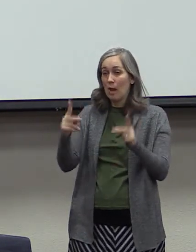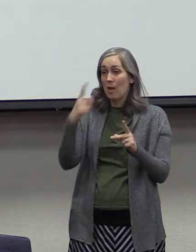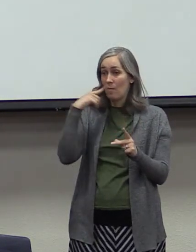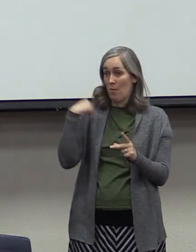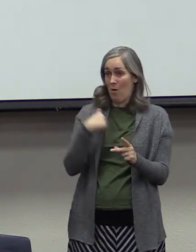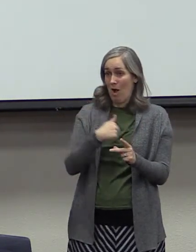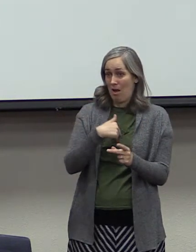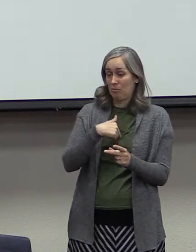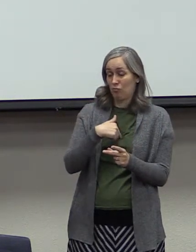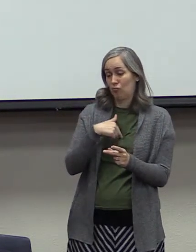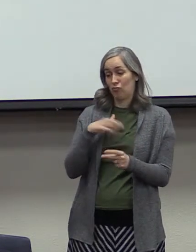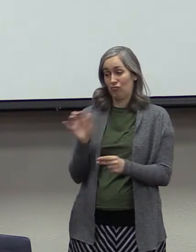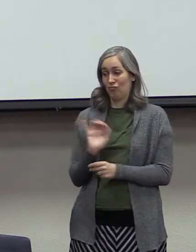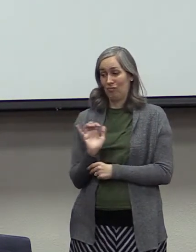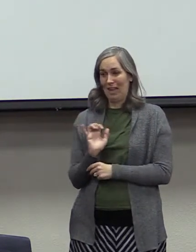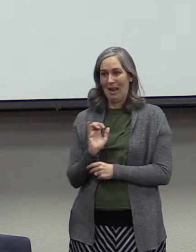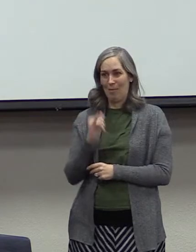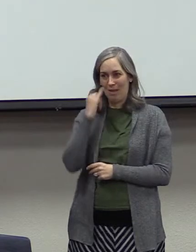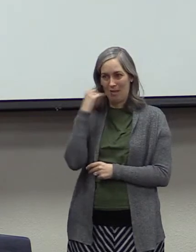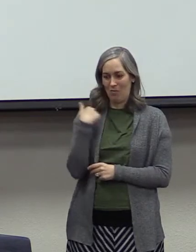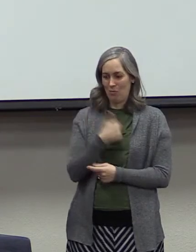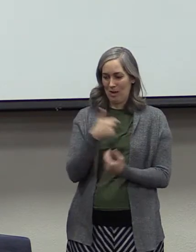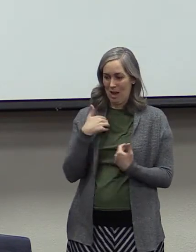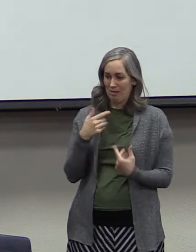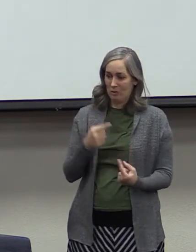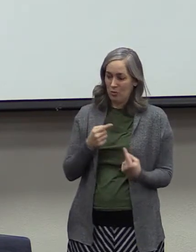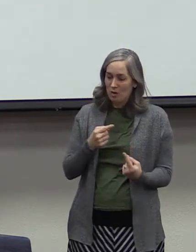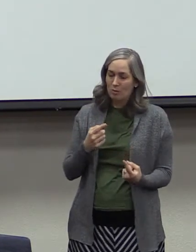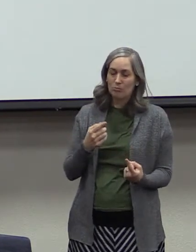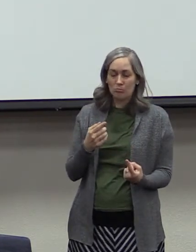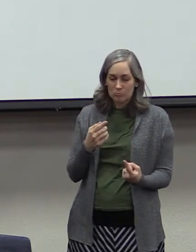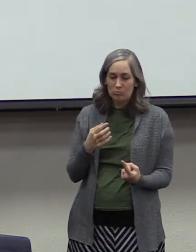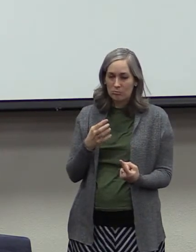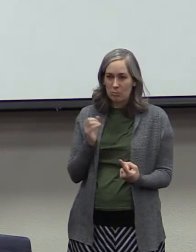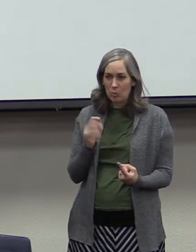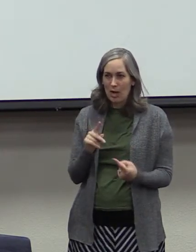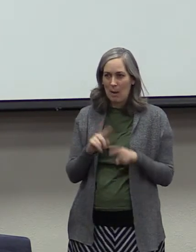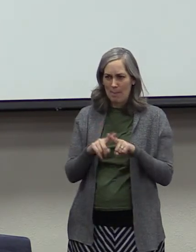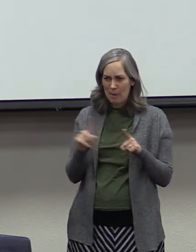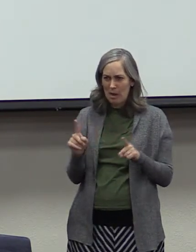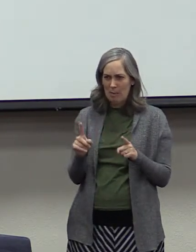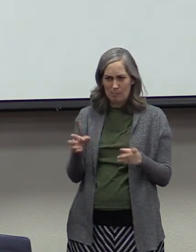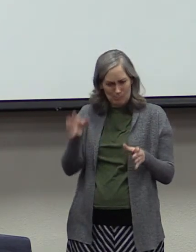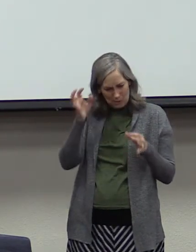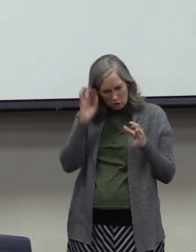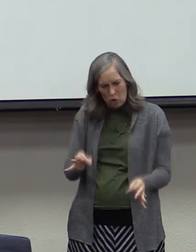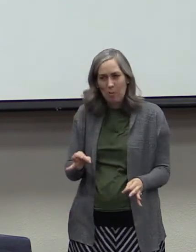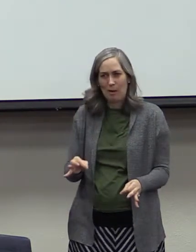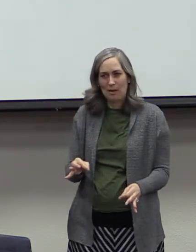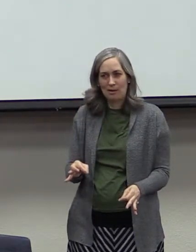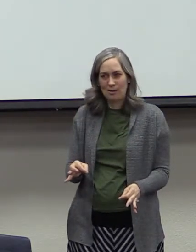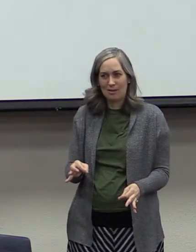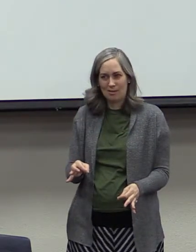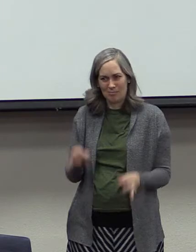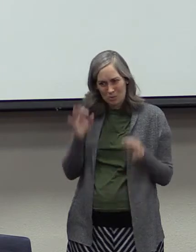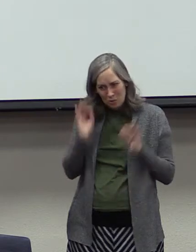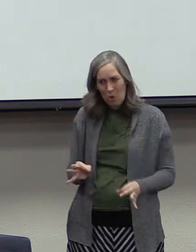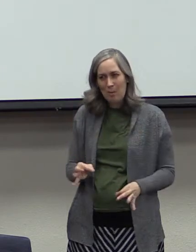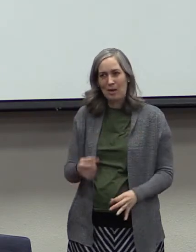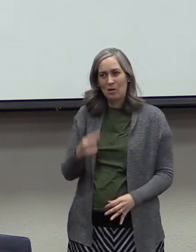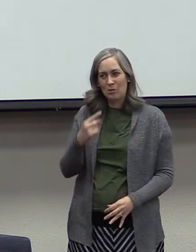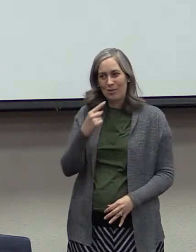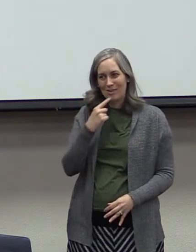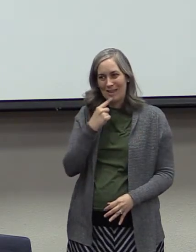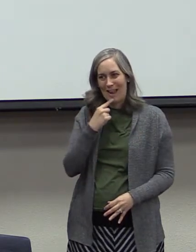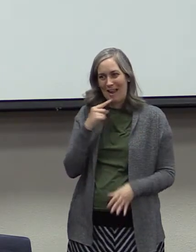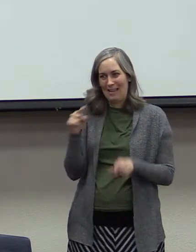be like that when we face struggles. But also be determined to say what Jesus also said in